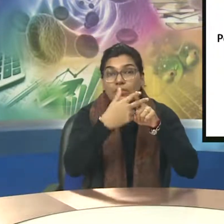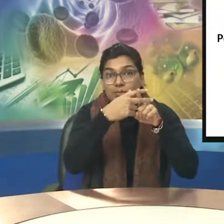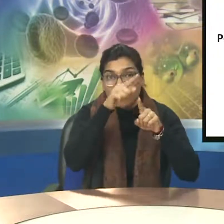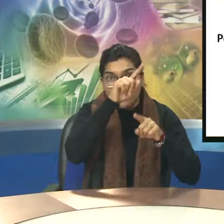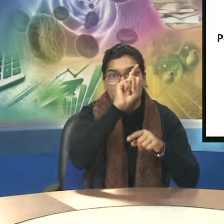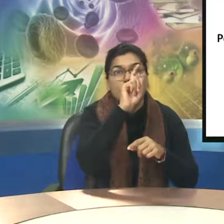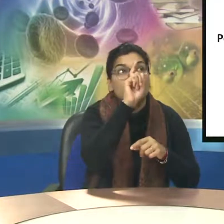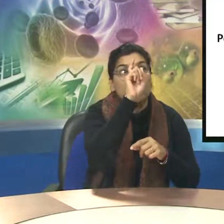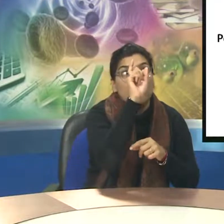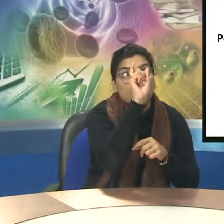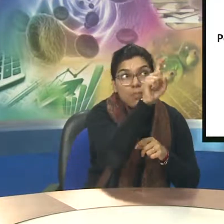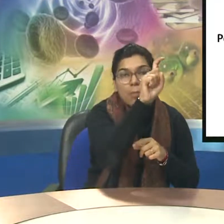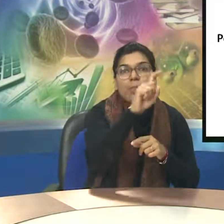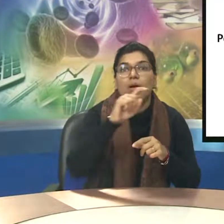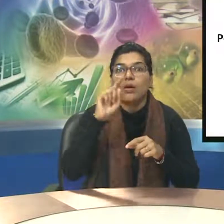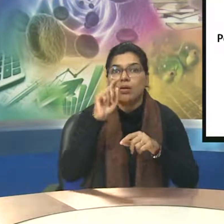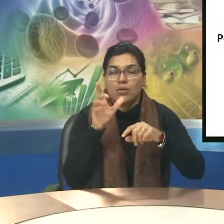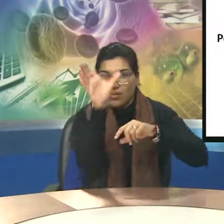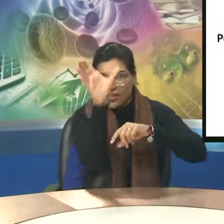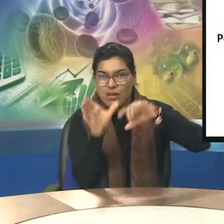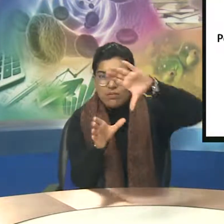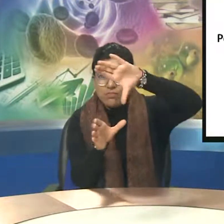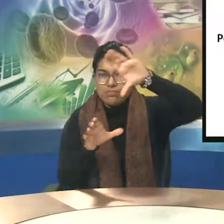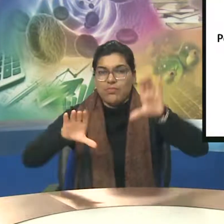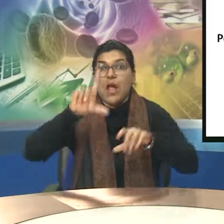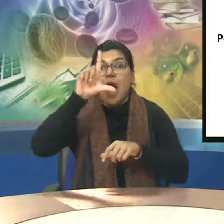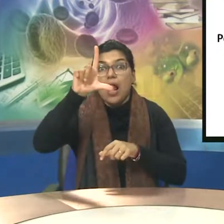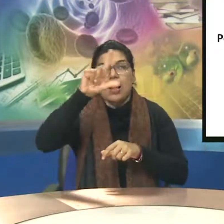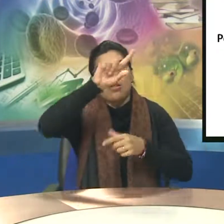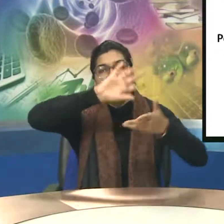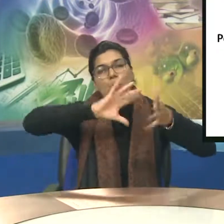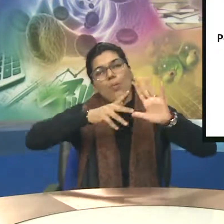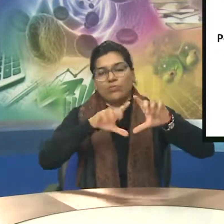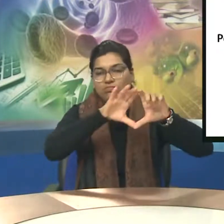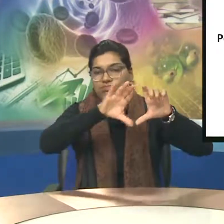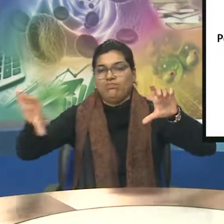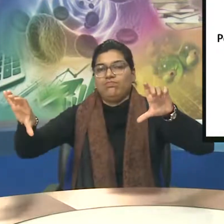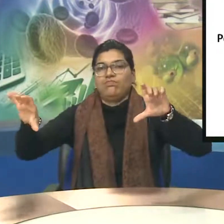or landscape. You can use it